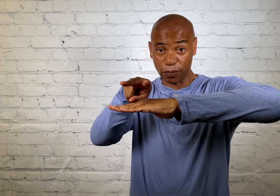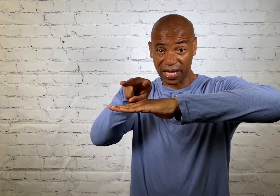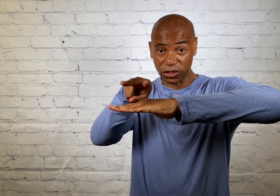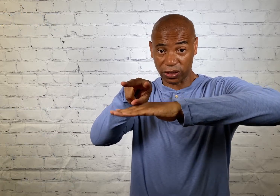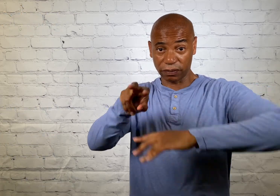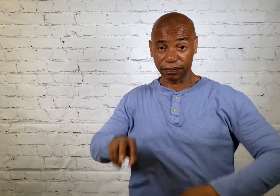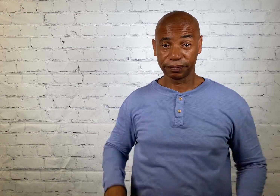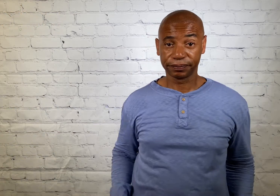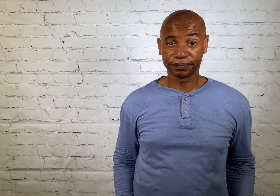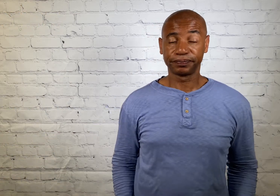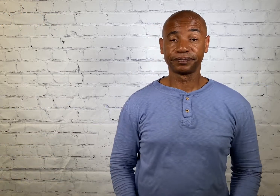probation.